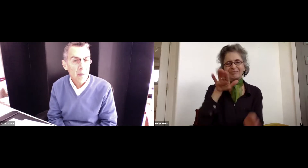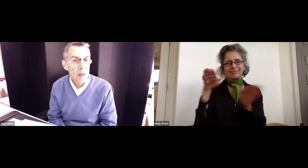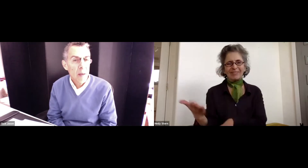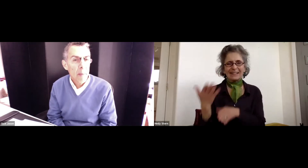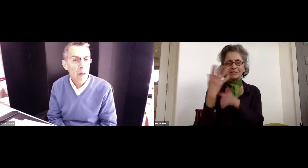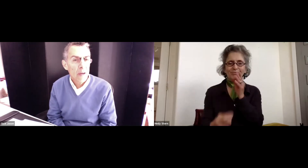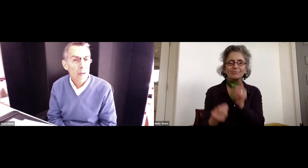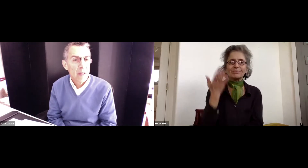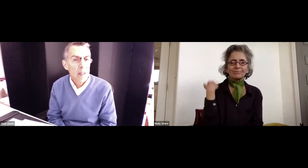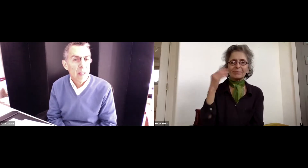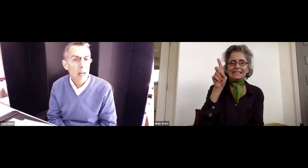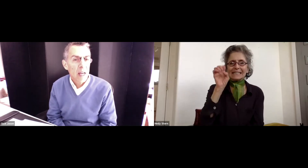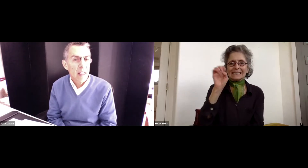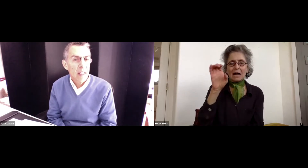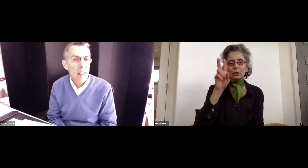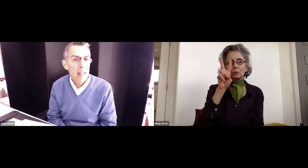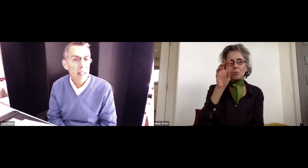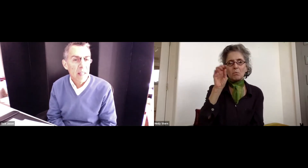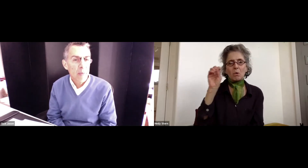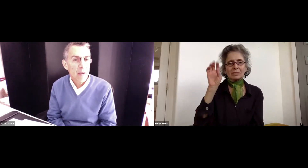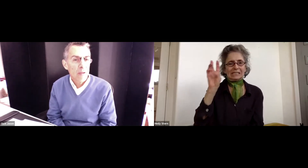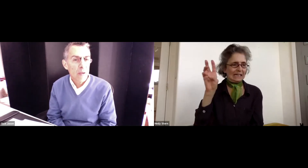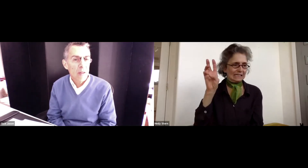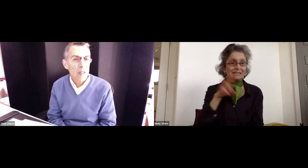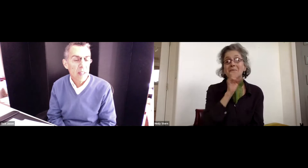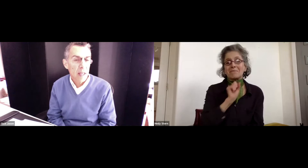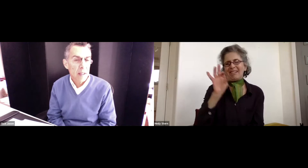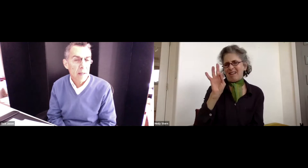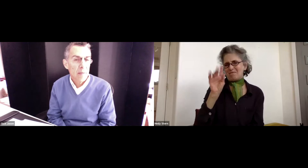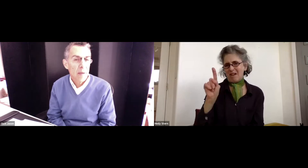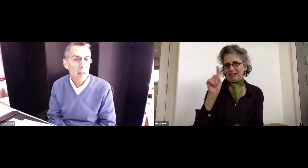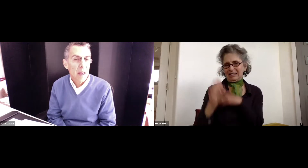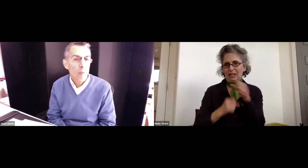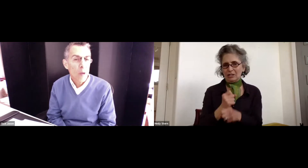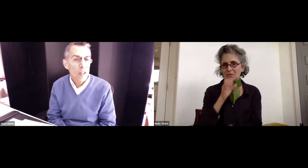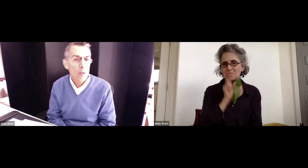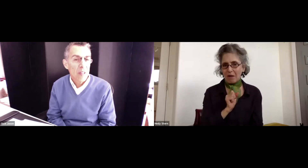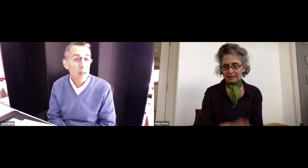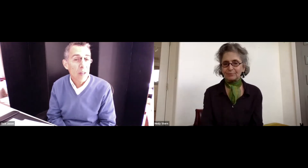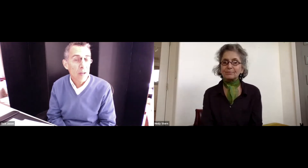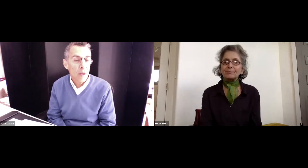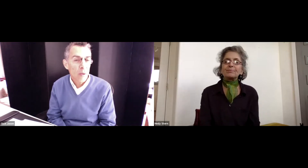My mother died in December of 2006 when she was 91 years old.